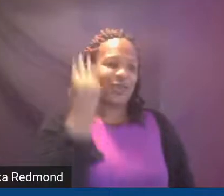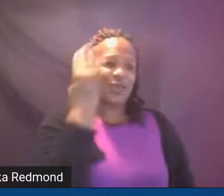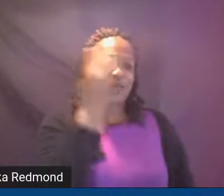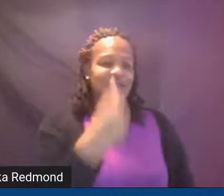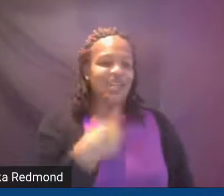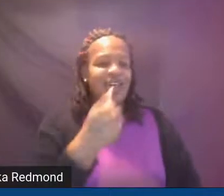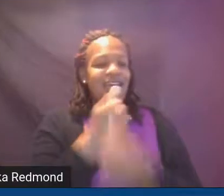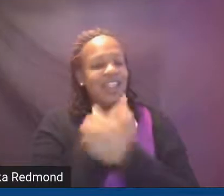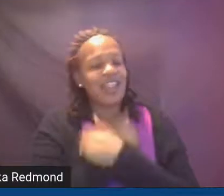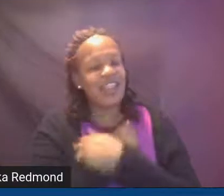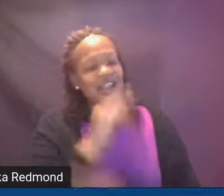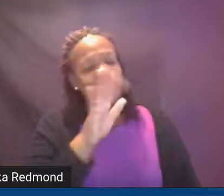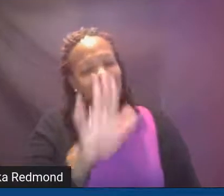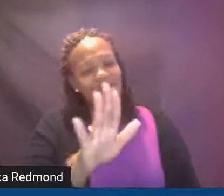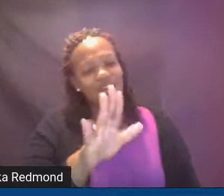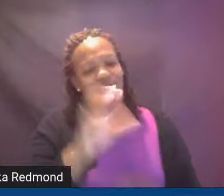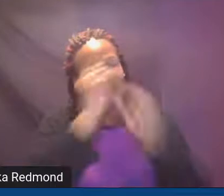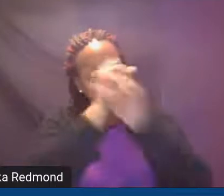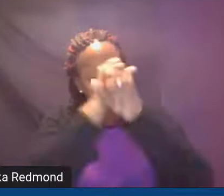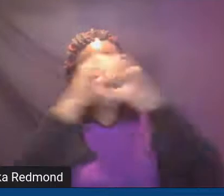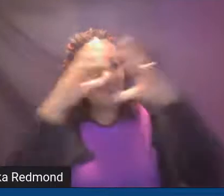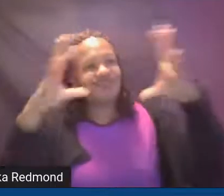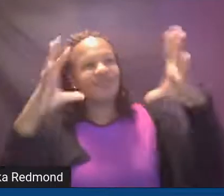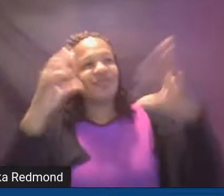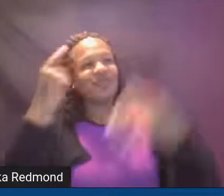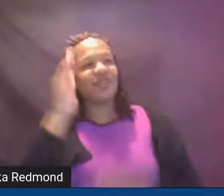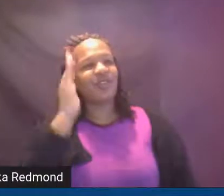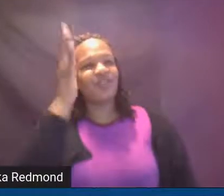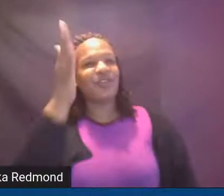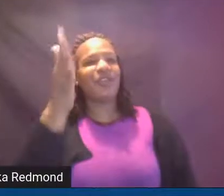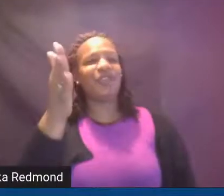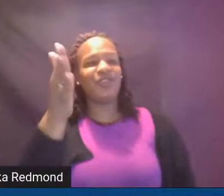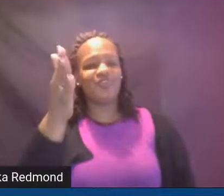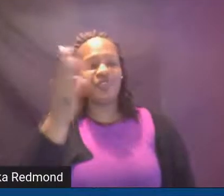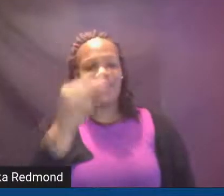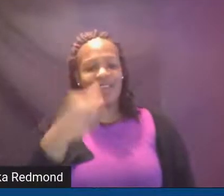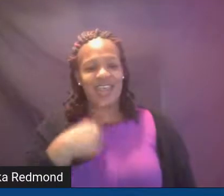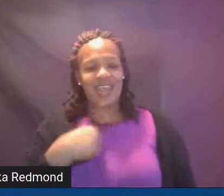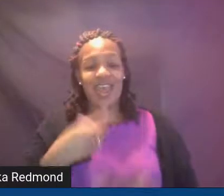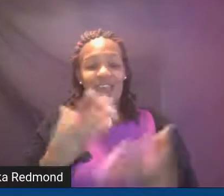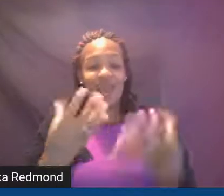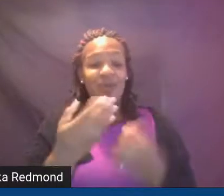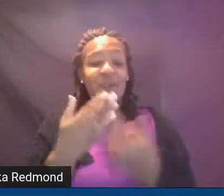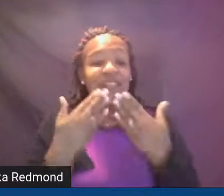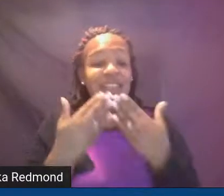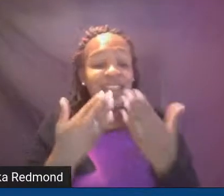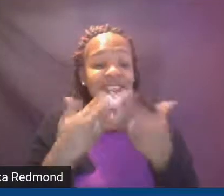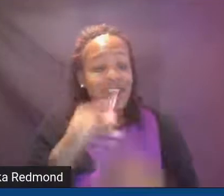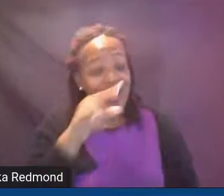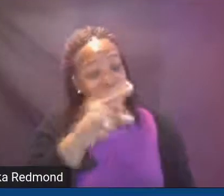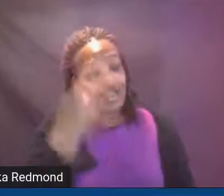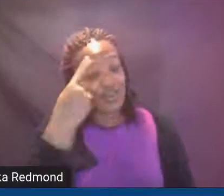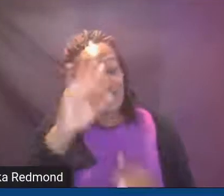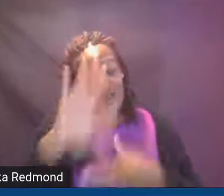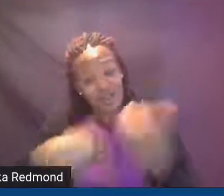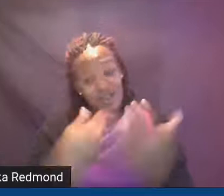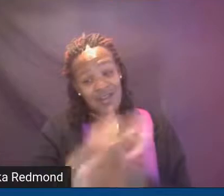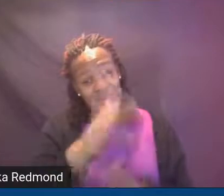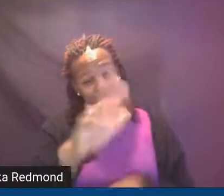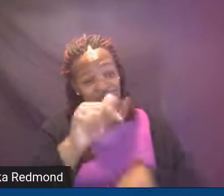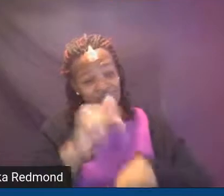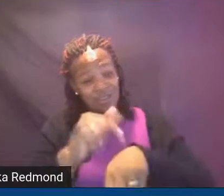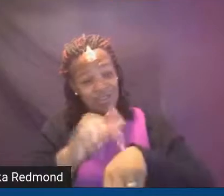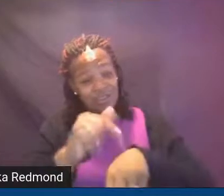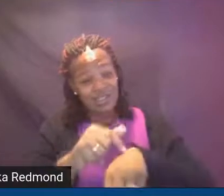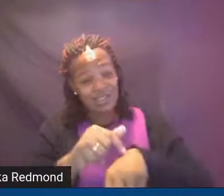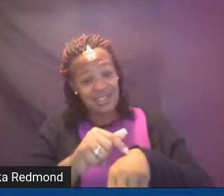your vision for future. I would like to thank you for all your time and